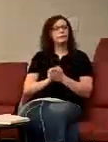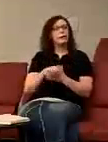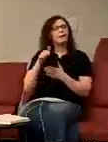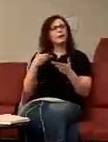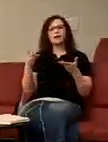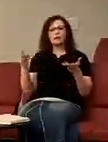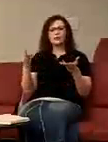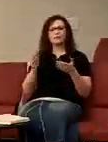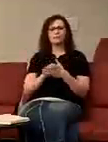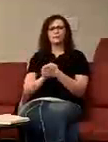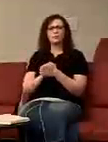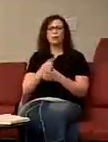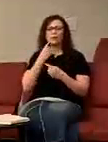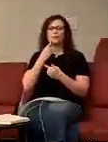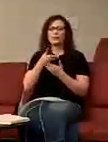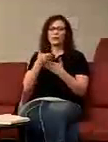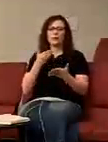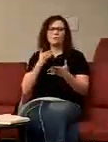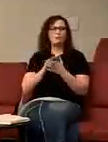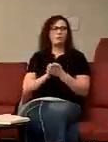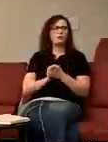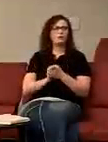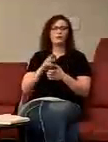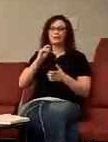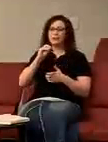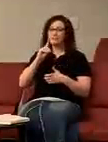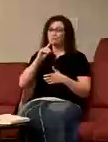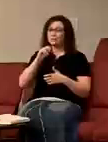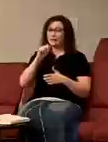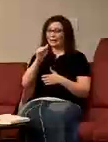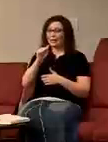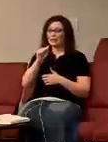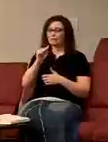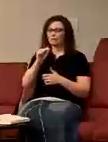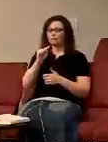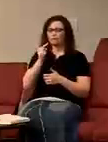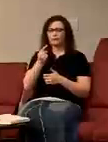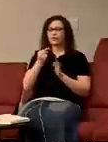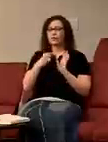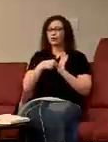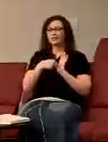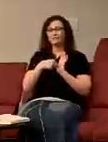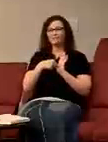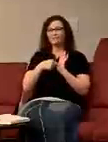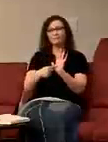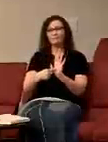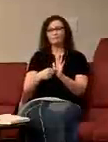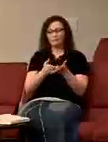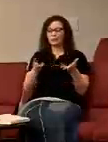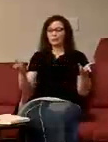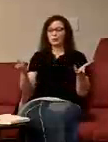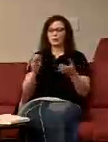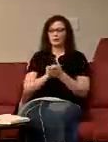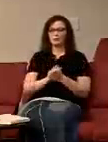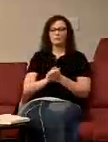is, what I was saying before, the DNA is just a blueprint. They take the blueprints, and then they have to have something like this